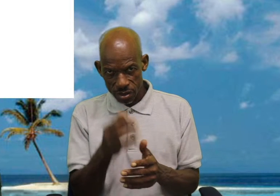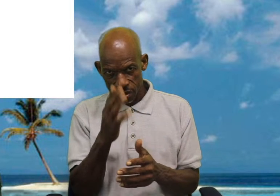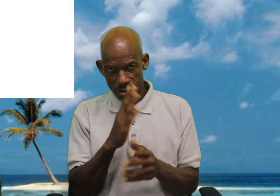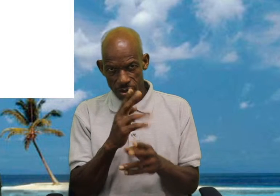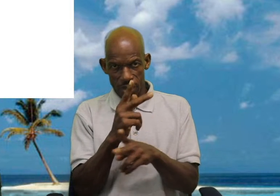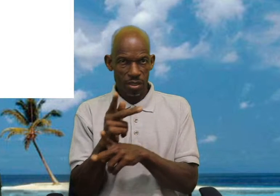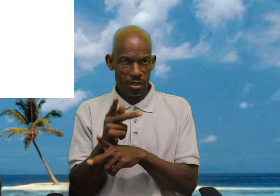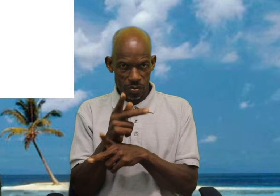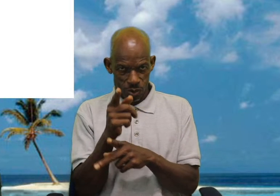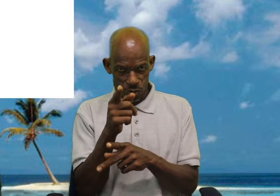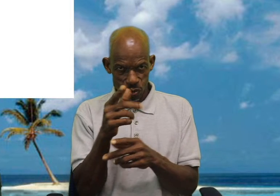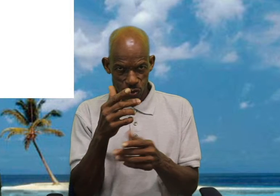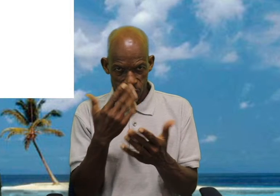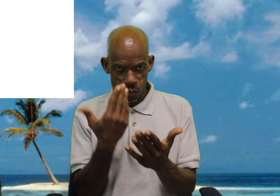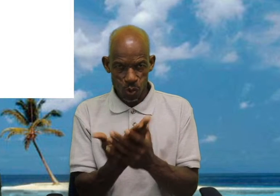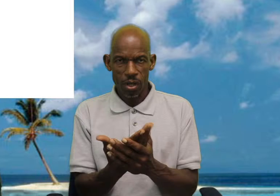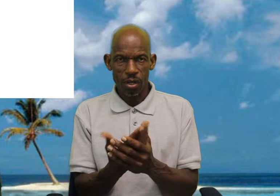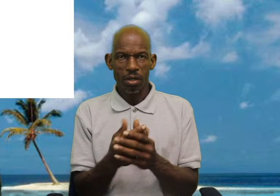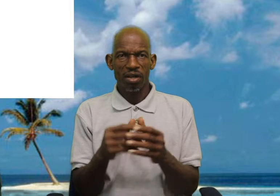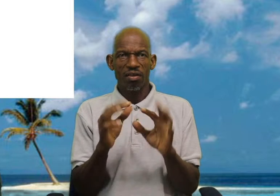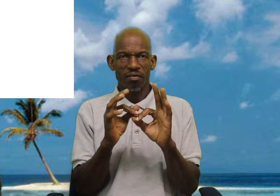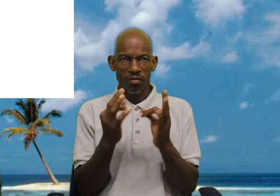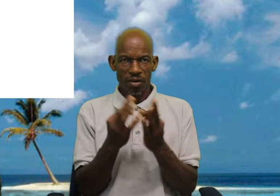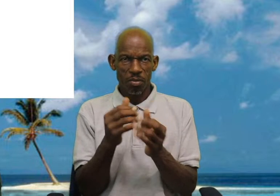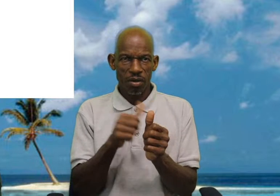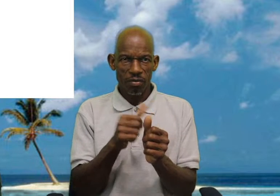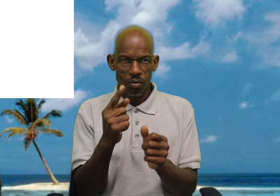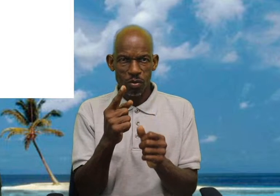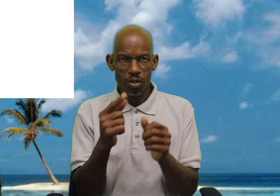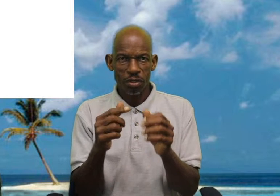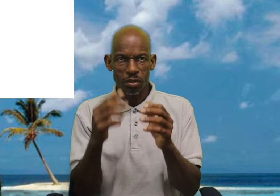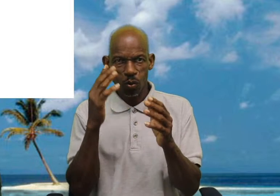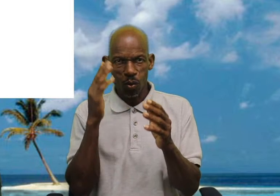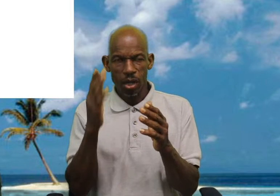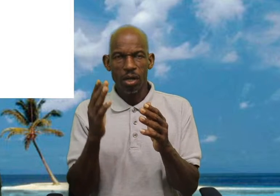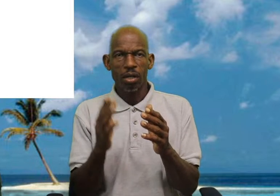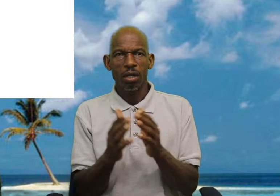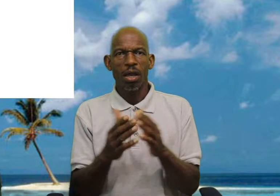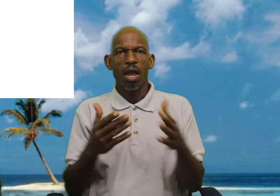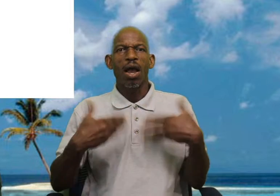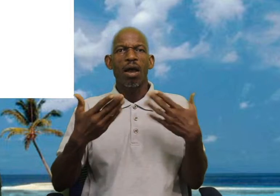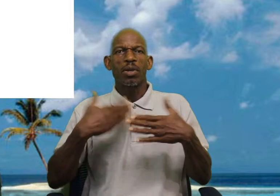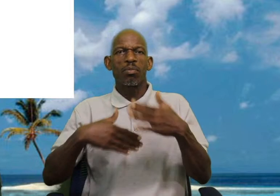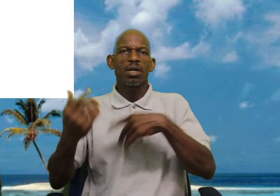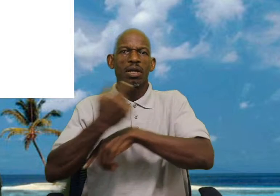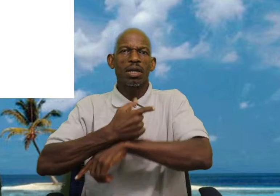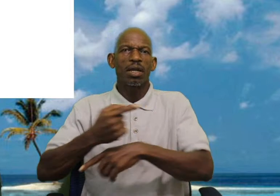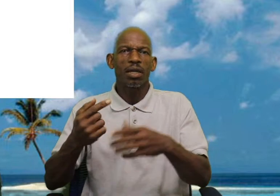well, your family, everybody is well. And you take care until tomorrow, please God.